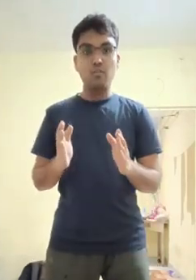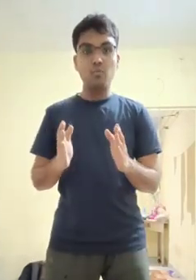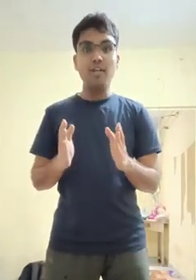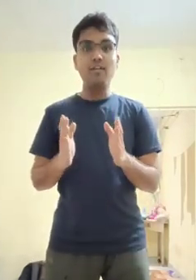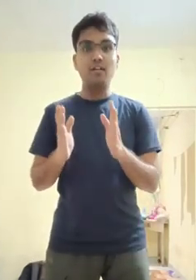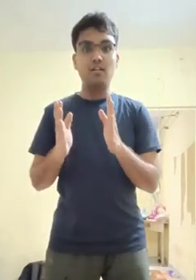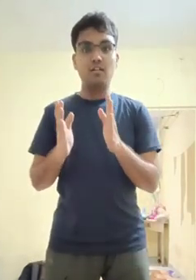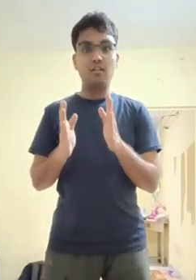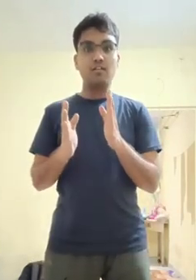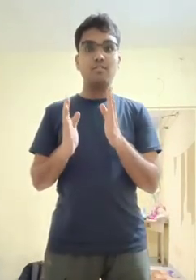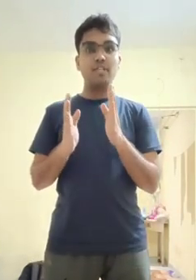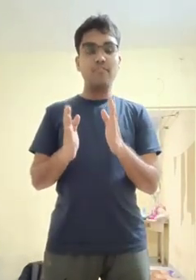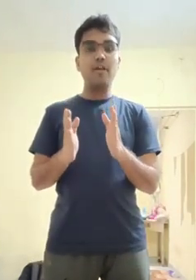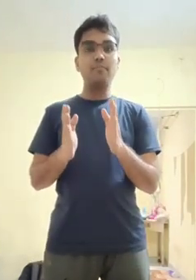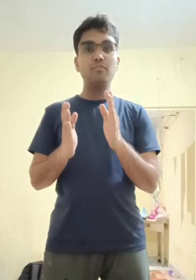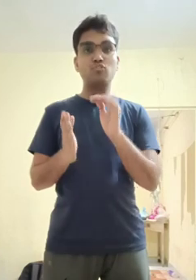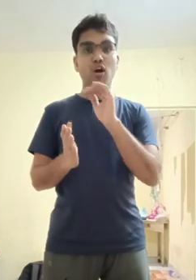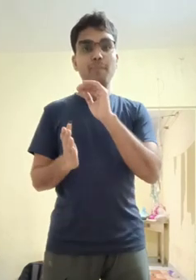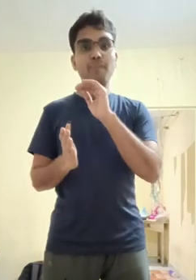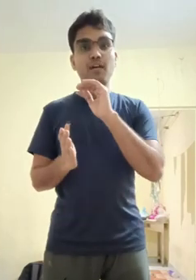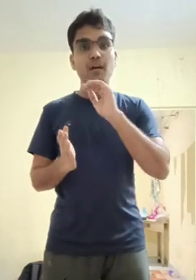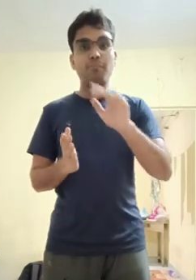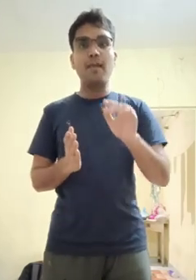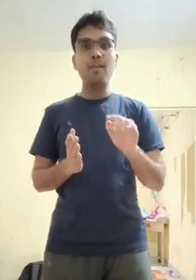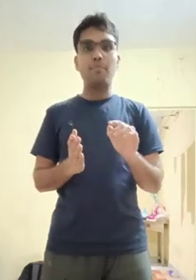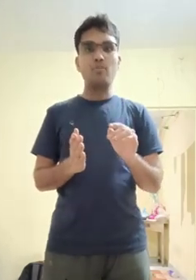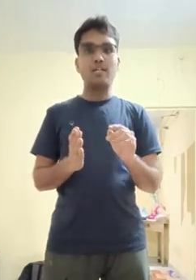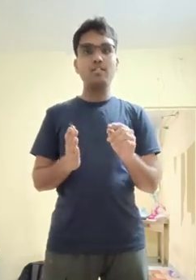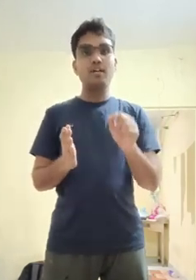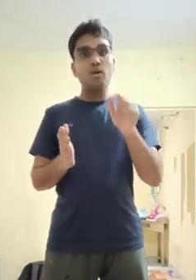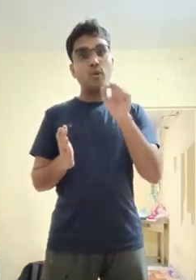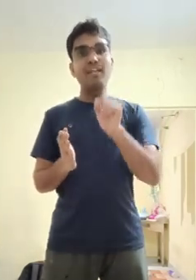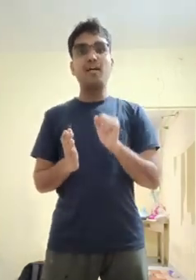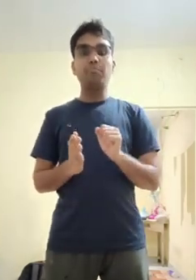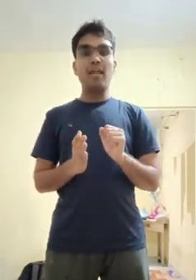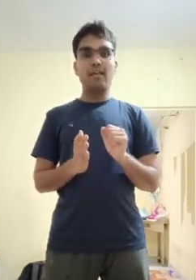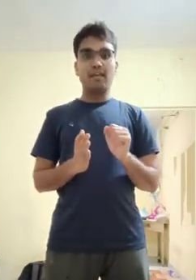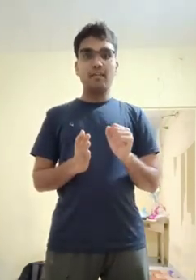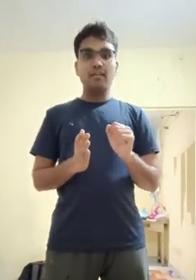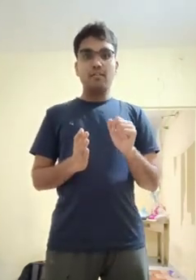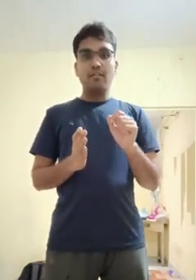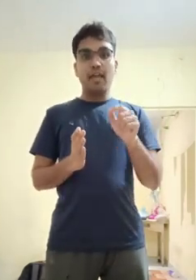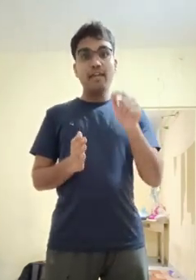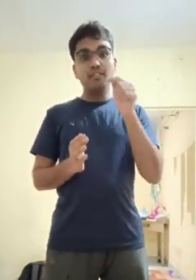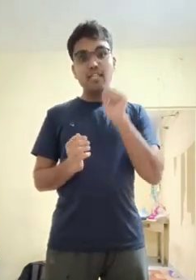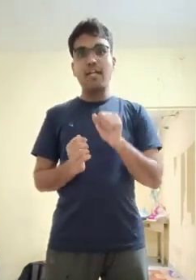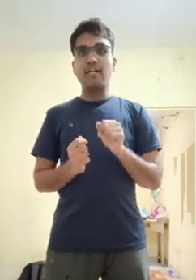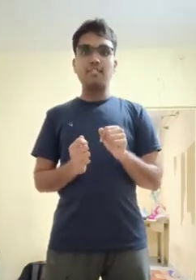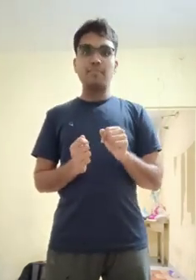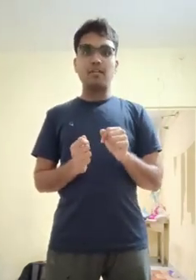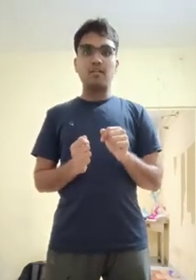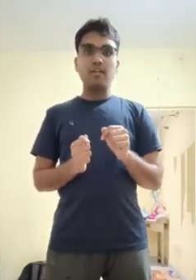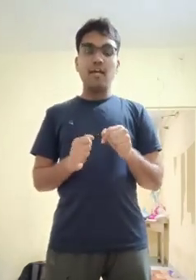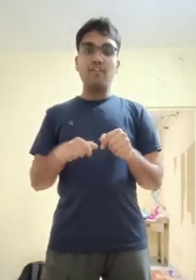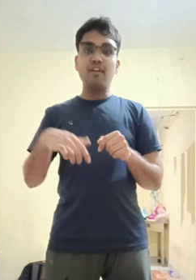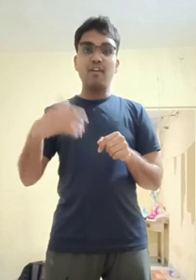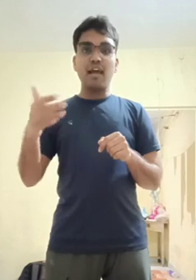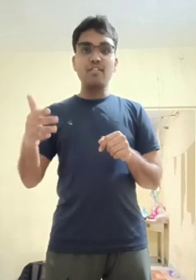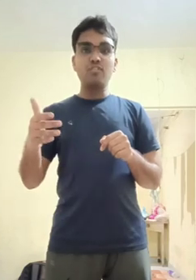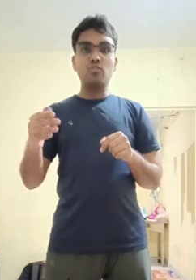will JVM stop the compiling process while compiling. In checked exception, it will raise issue,